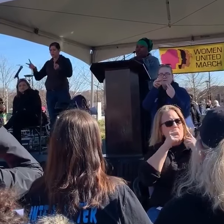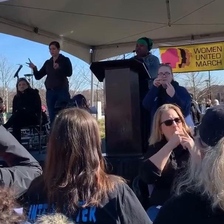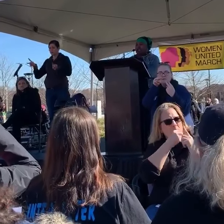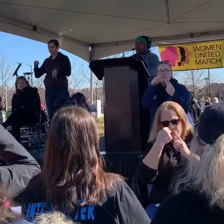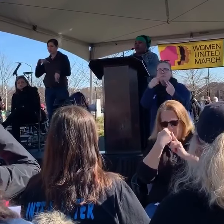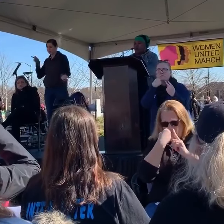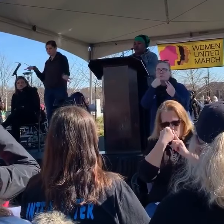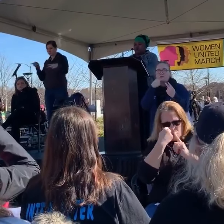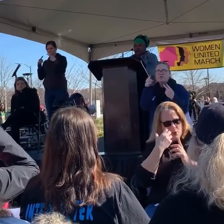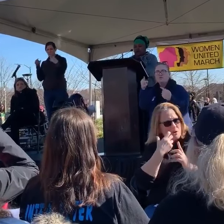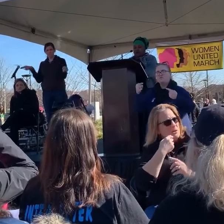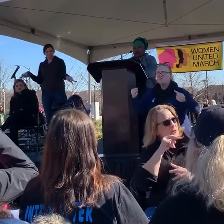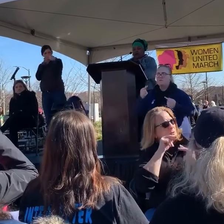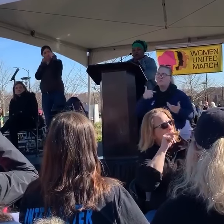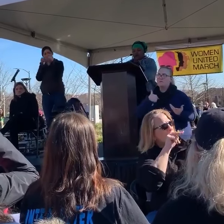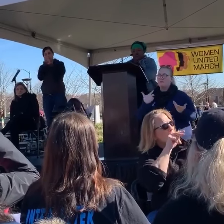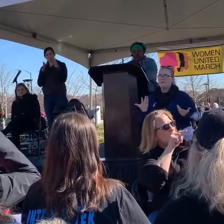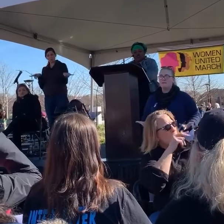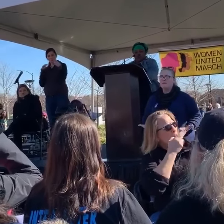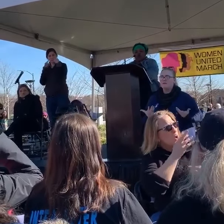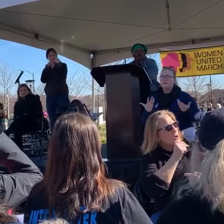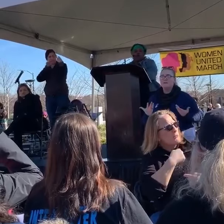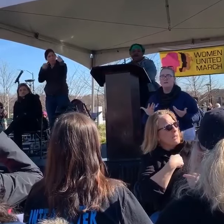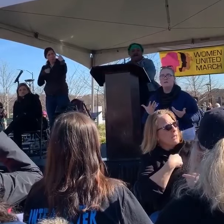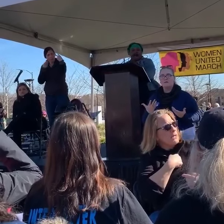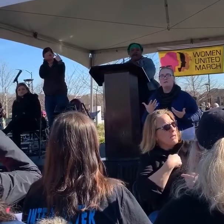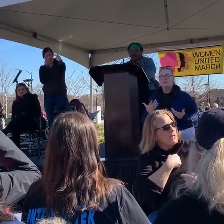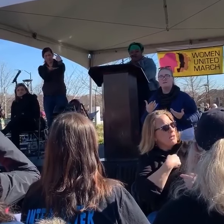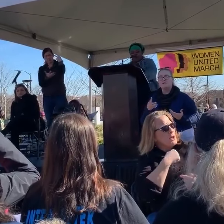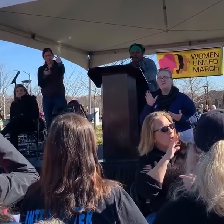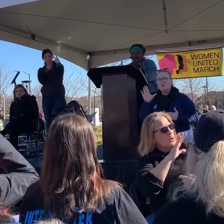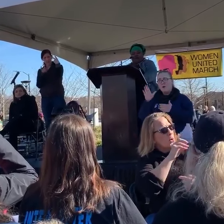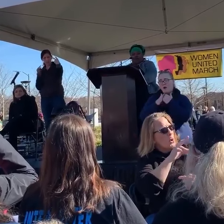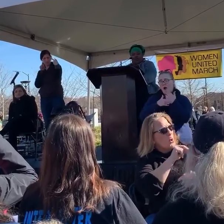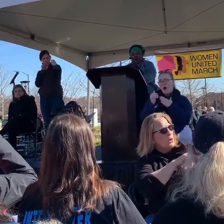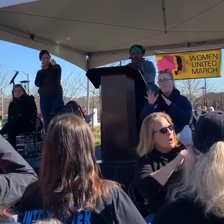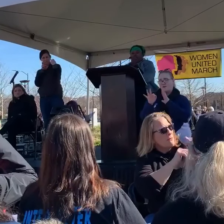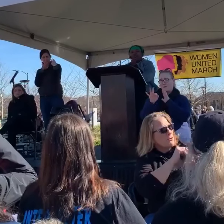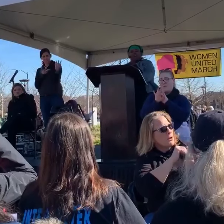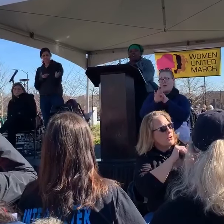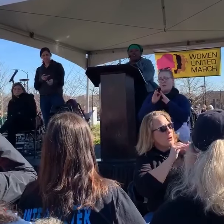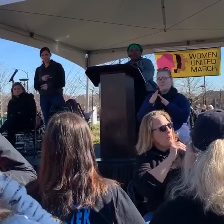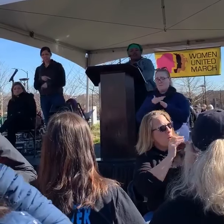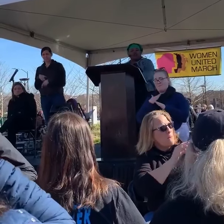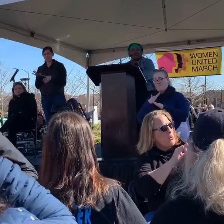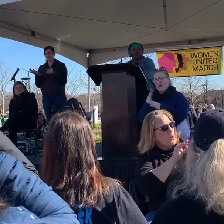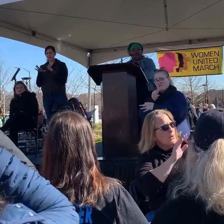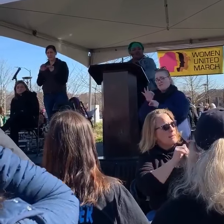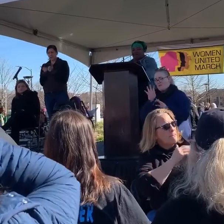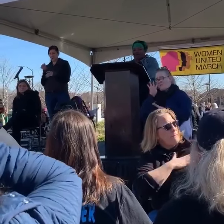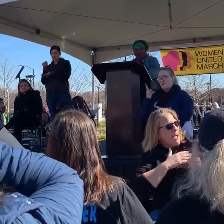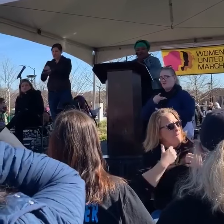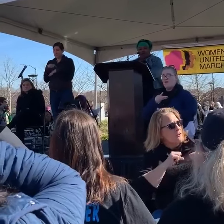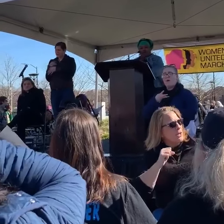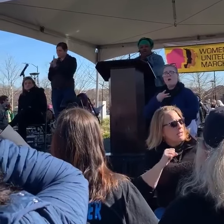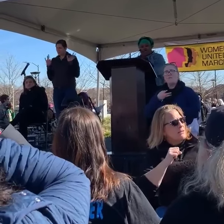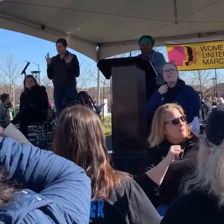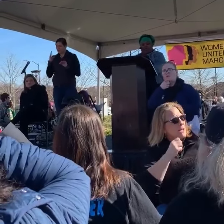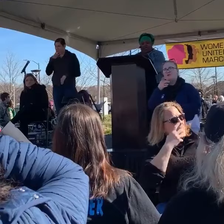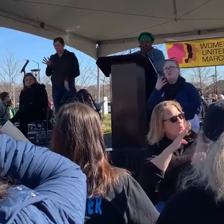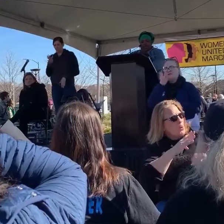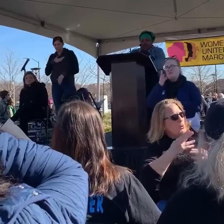the eye and say, you hurt me. Chose your own comfort over my freedom, chose to ignore the truth of my